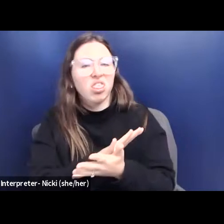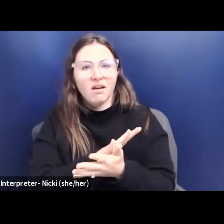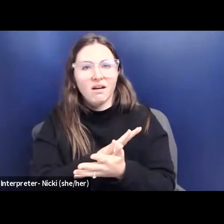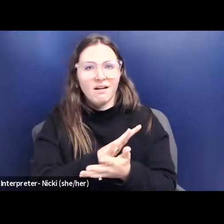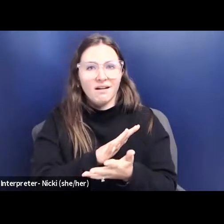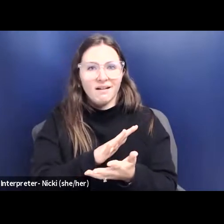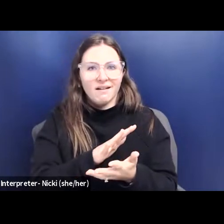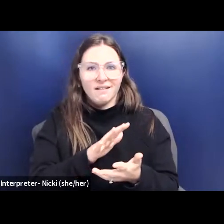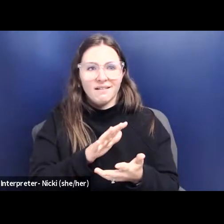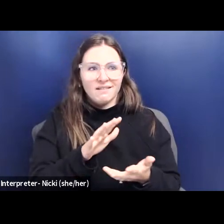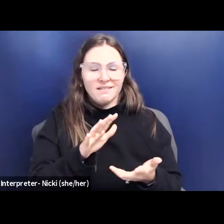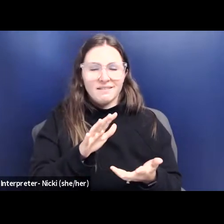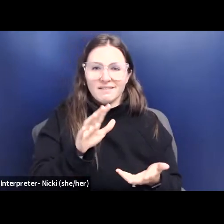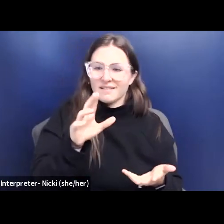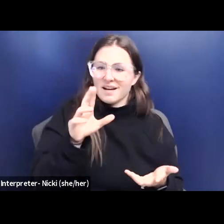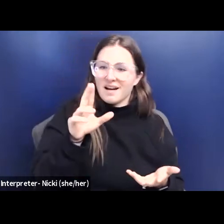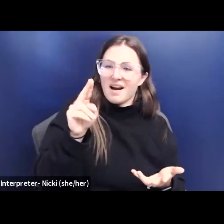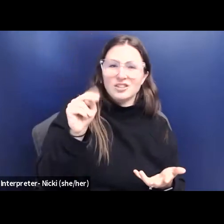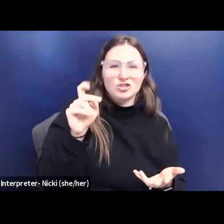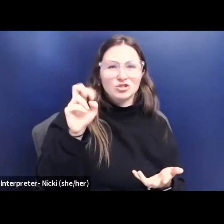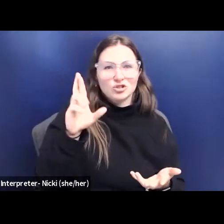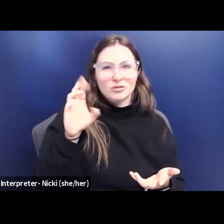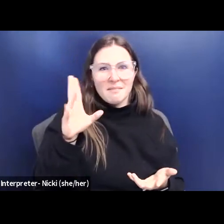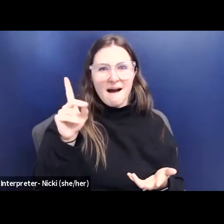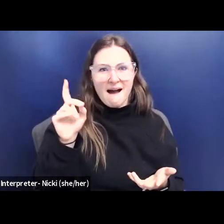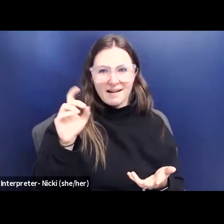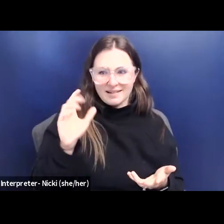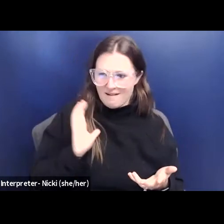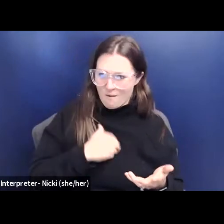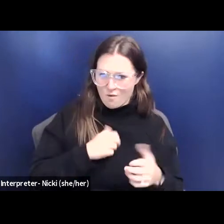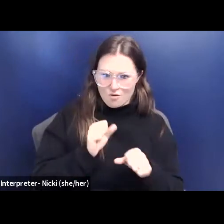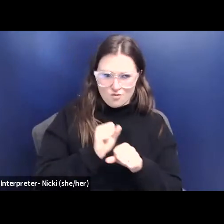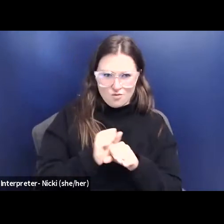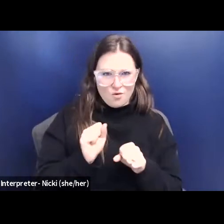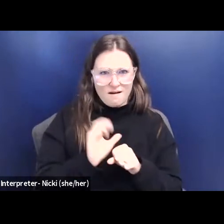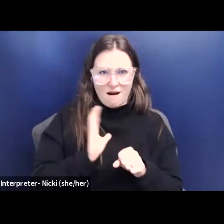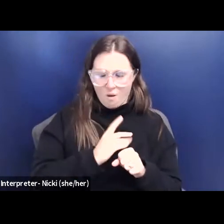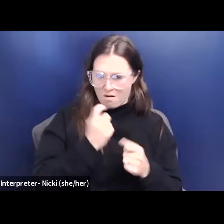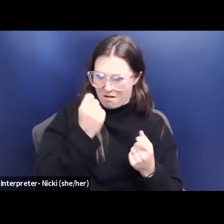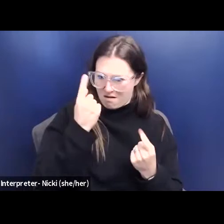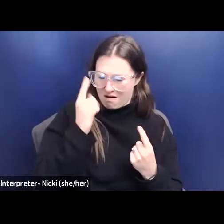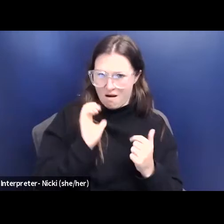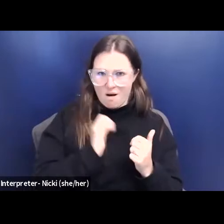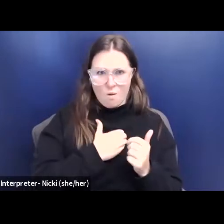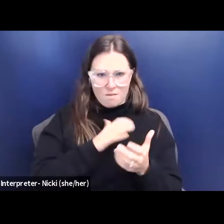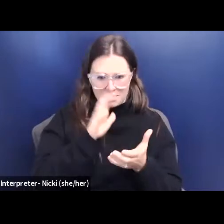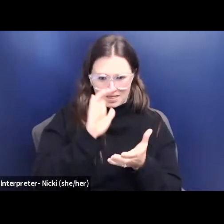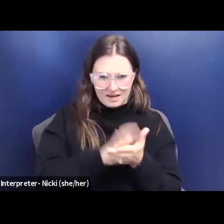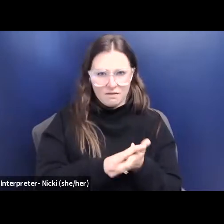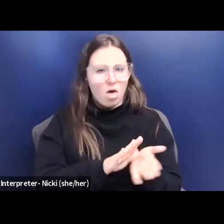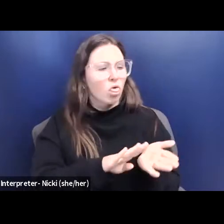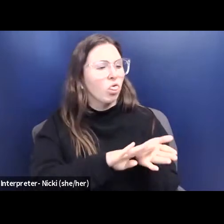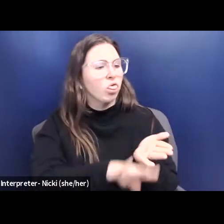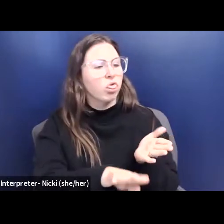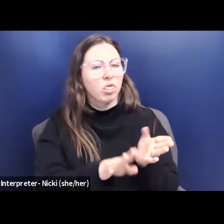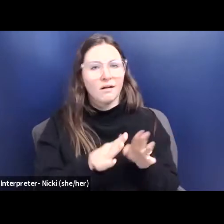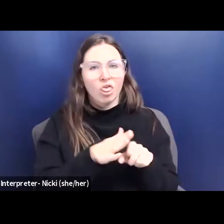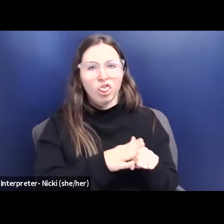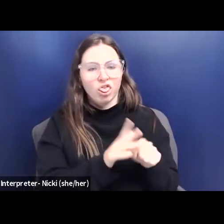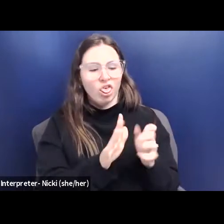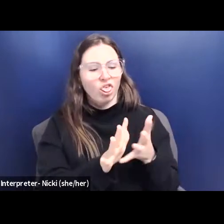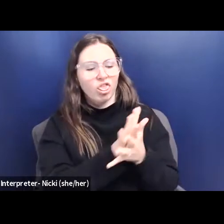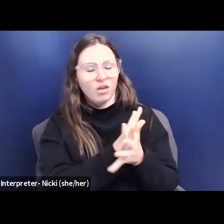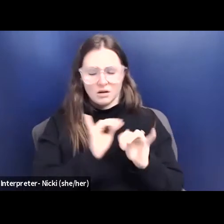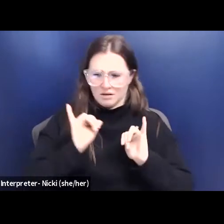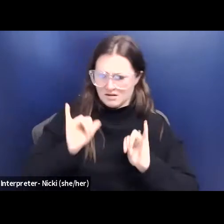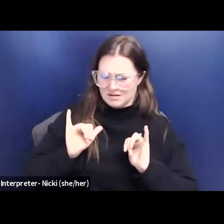so there are no perfect solutions to this. But the first is to understand, like, are you best equipped, and